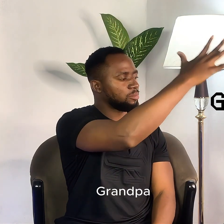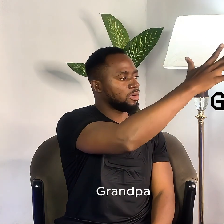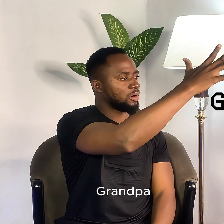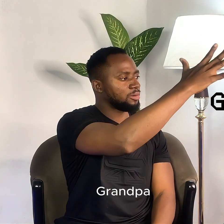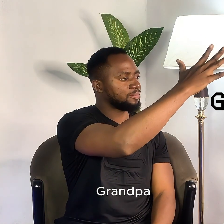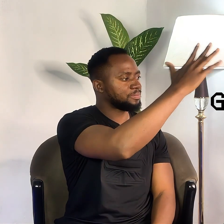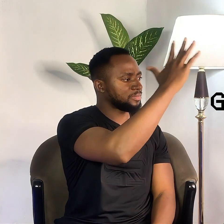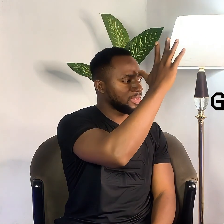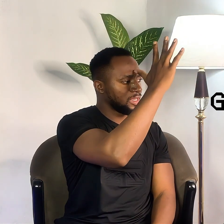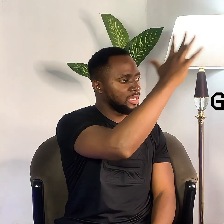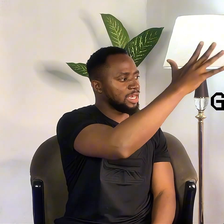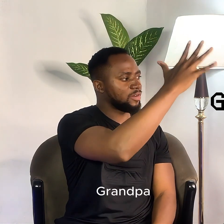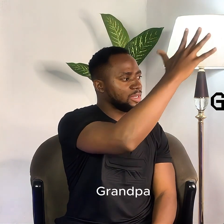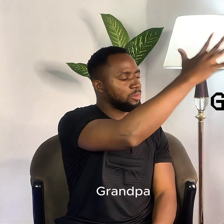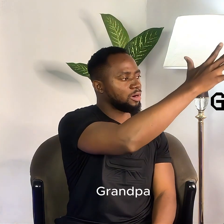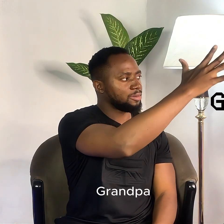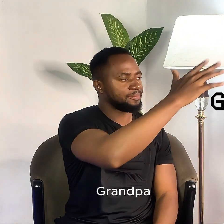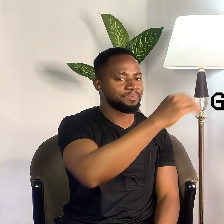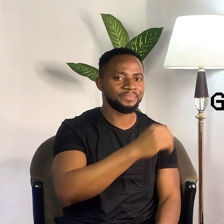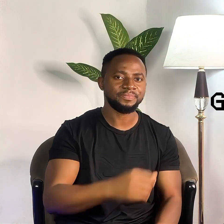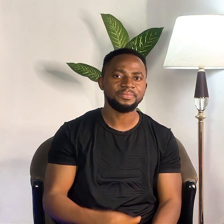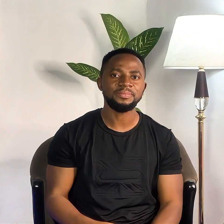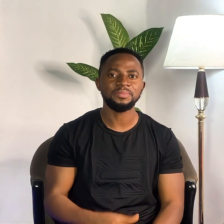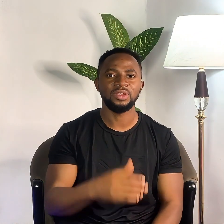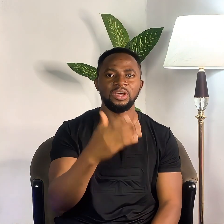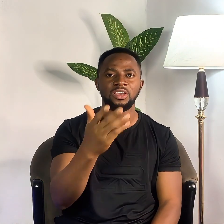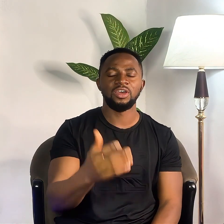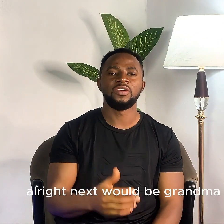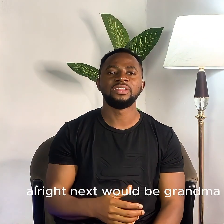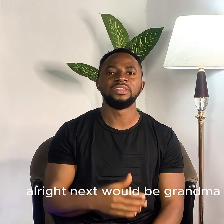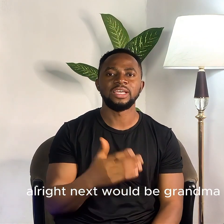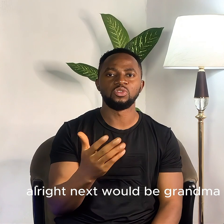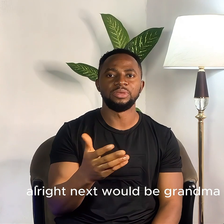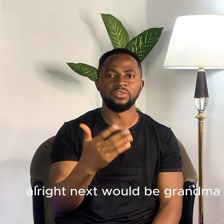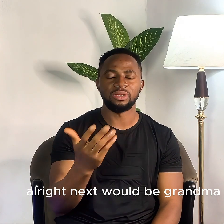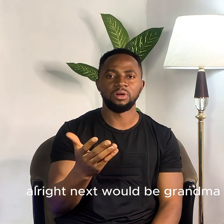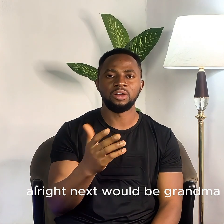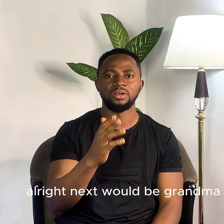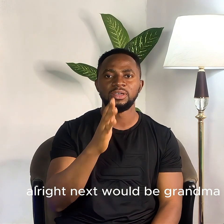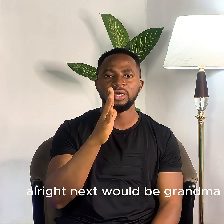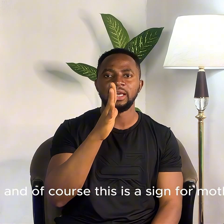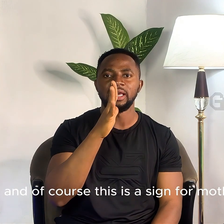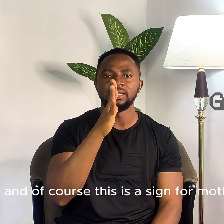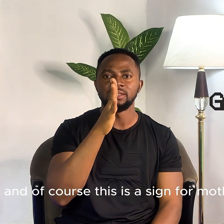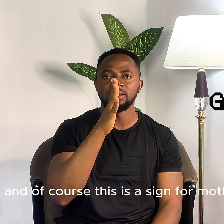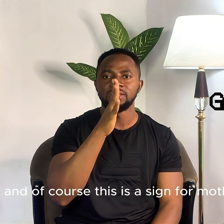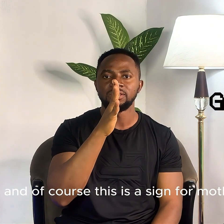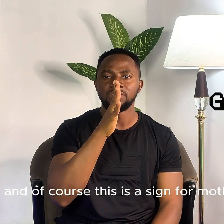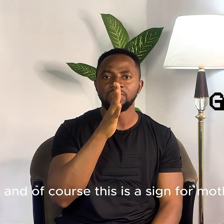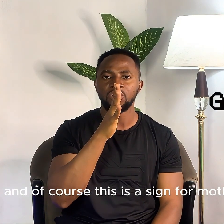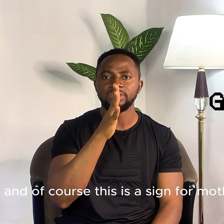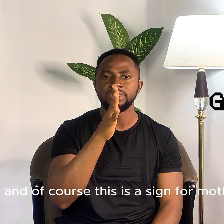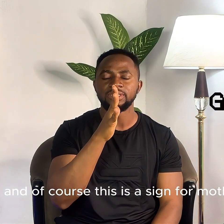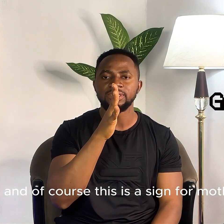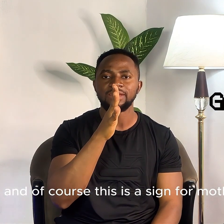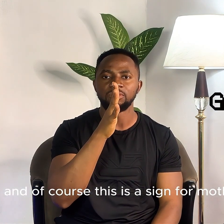grandpa, grandpa. All right, next would be grandma, and of course this is a sign for